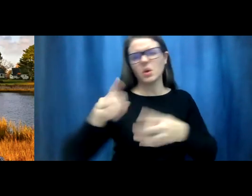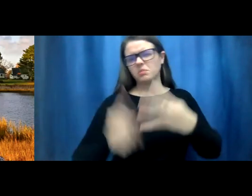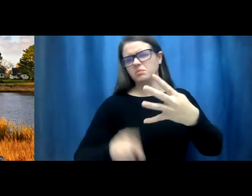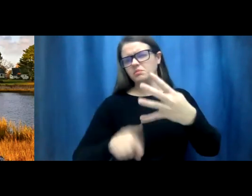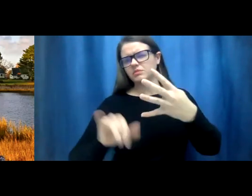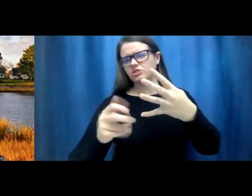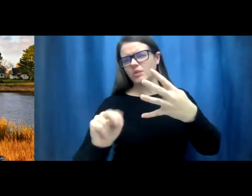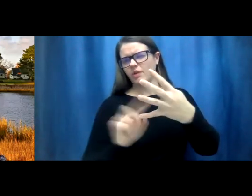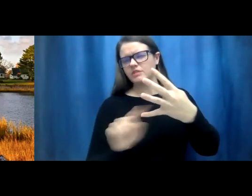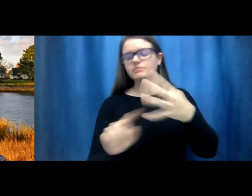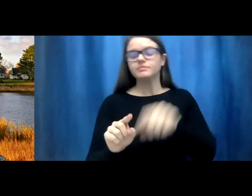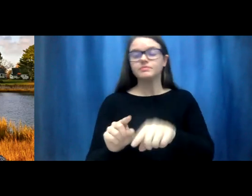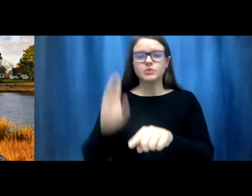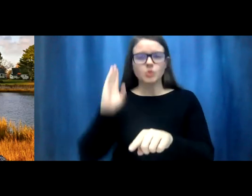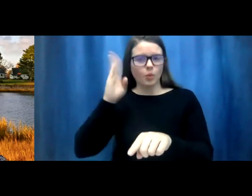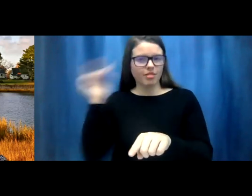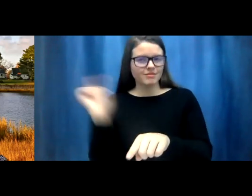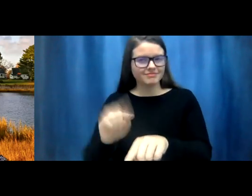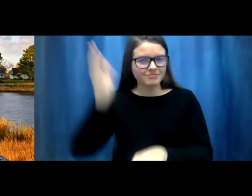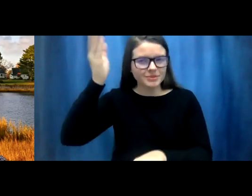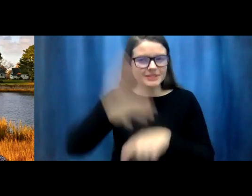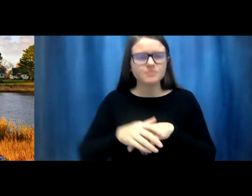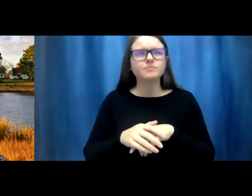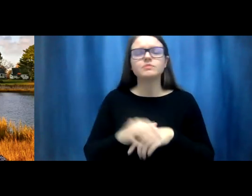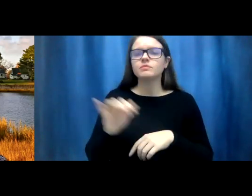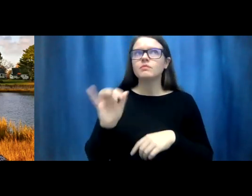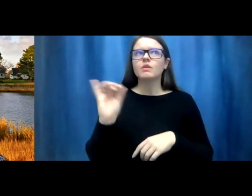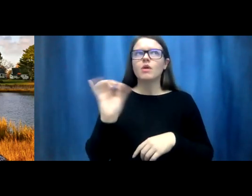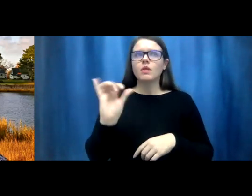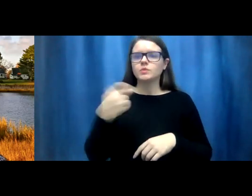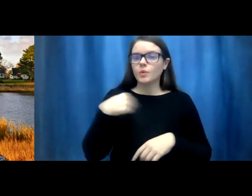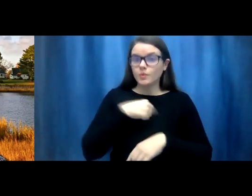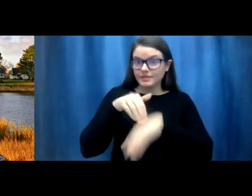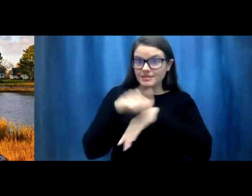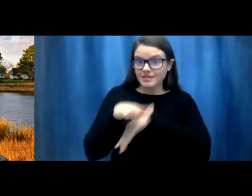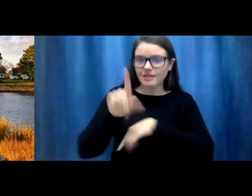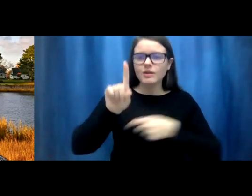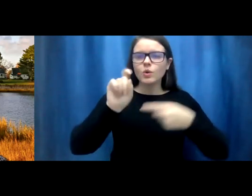we've also sent out a questionnaire about what